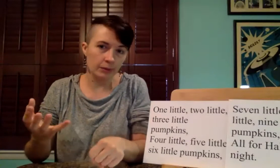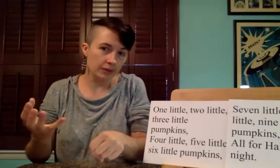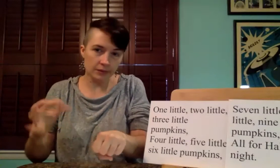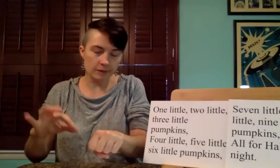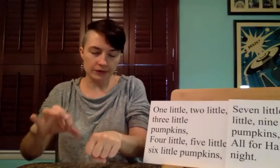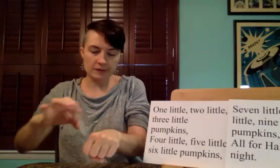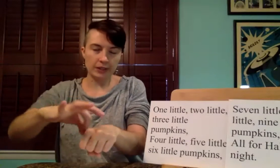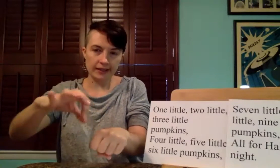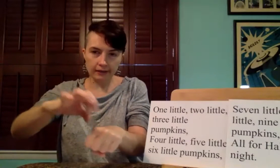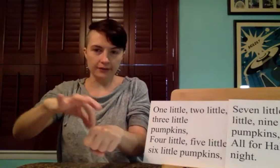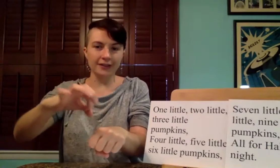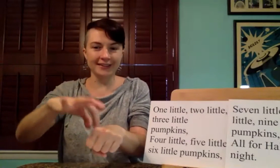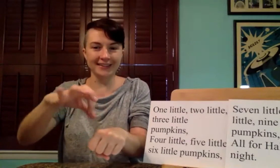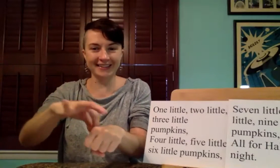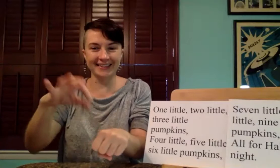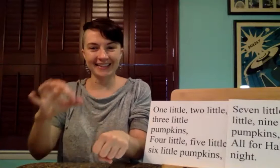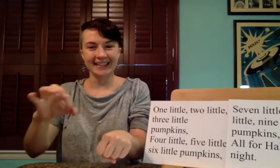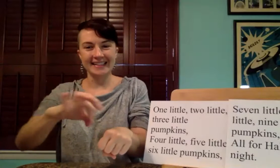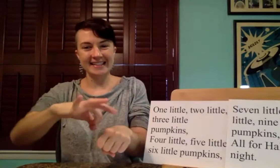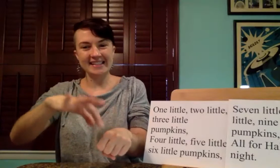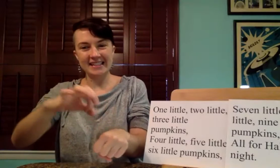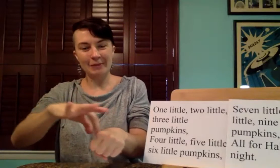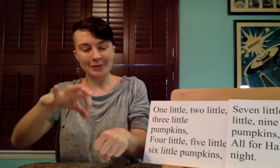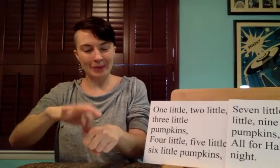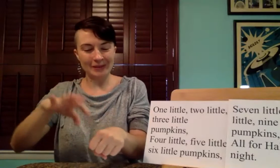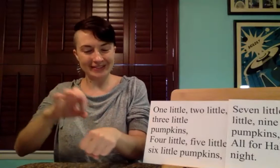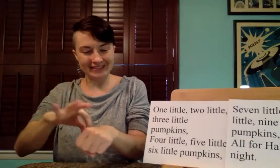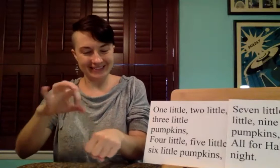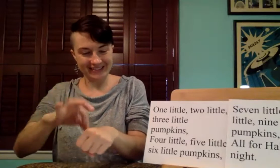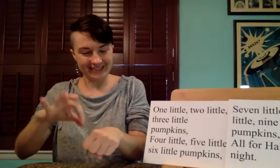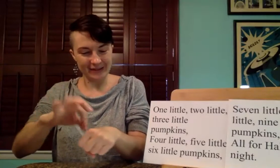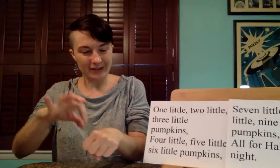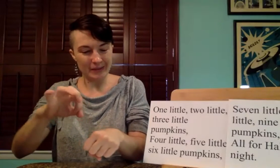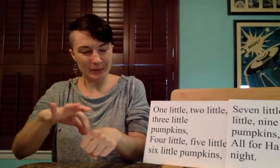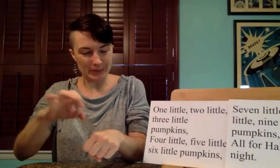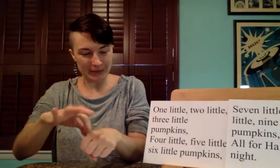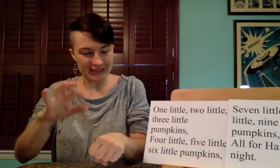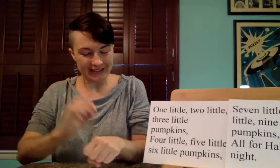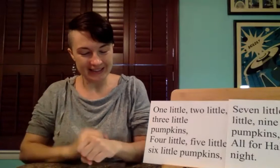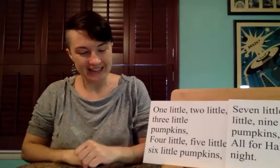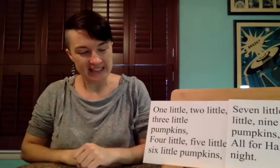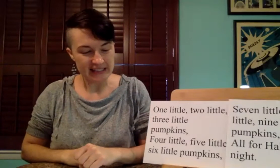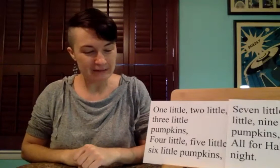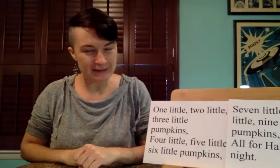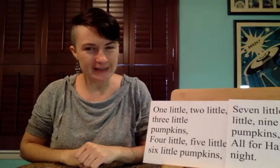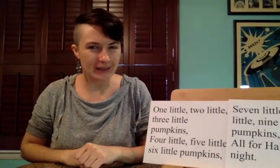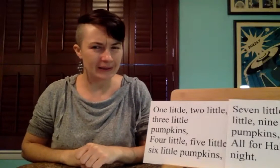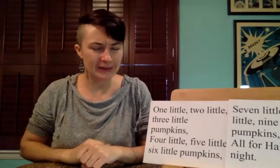pumpkin whisperers, but anyhow. So you tap your pumpkin, your thump your pumpkin to see if it sounds hollow, I